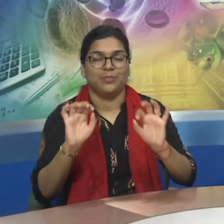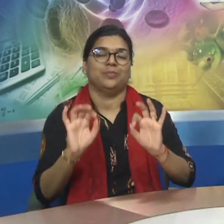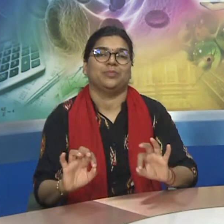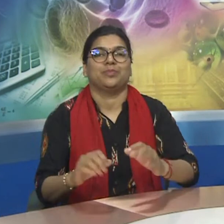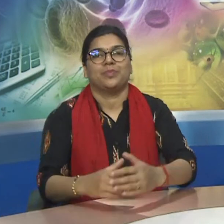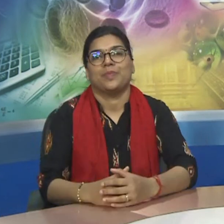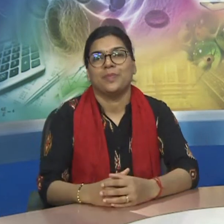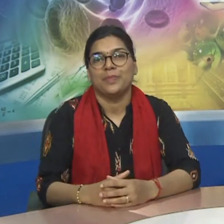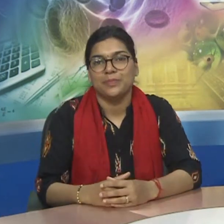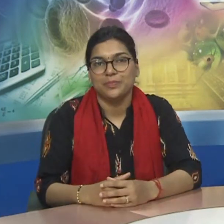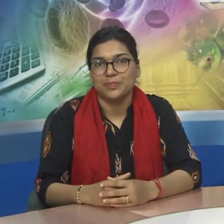repeating again and again.